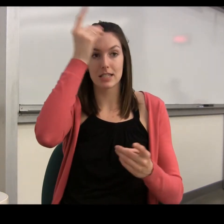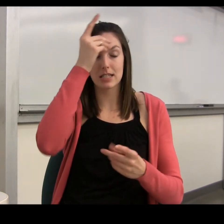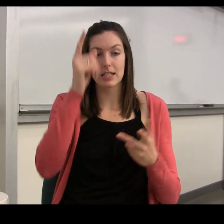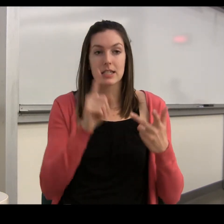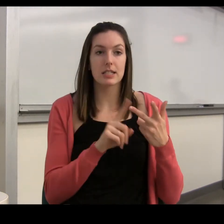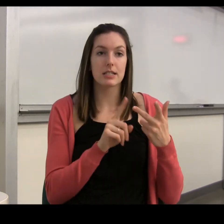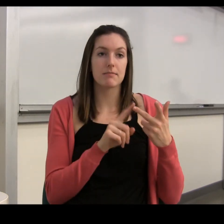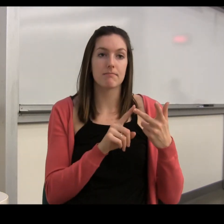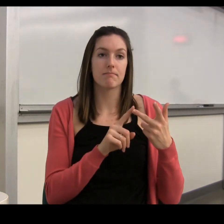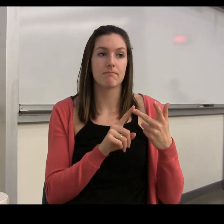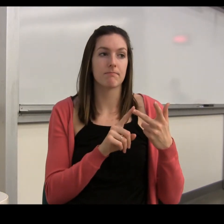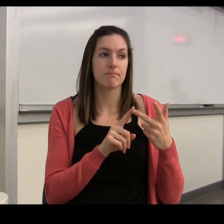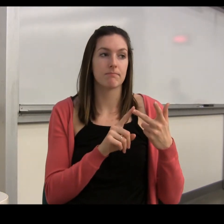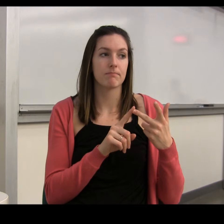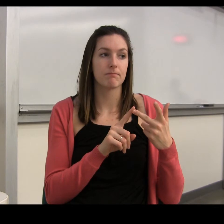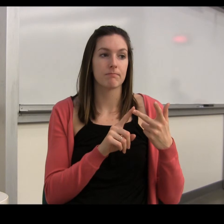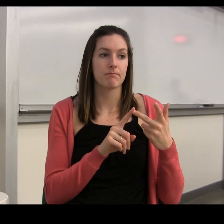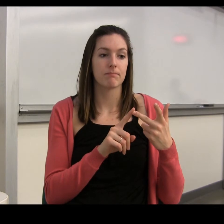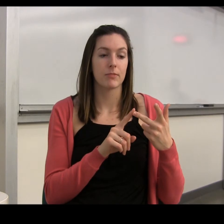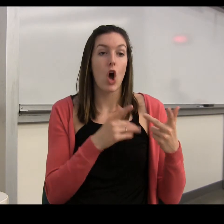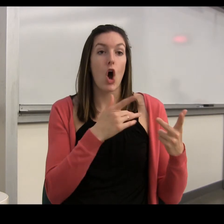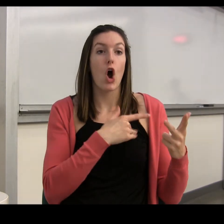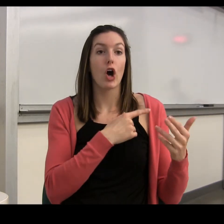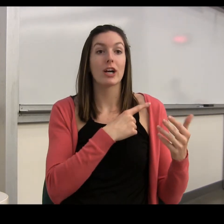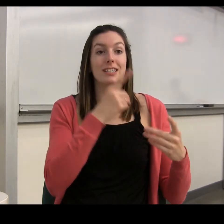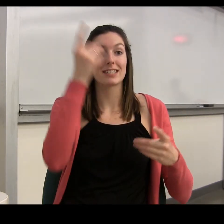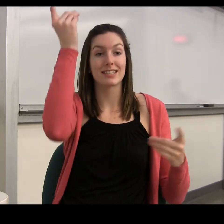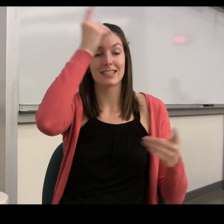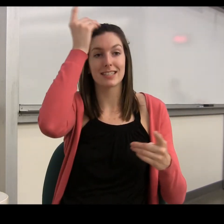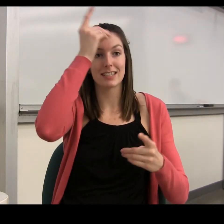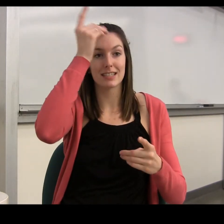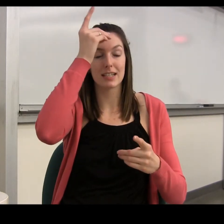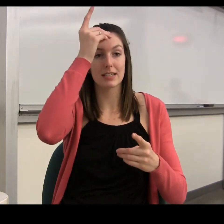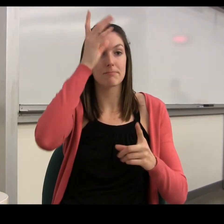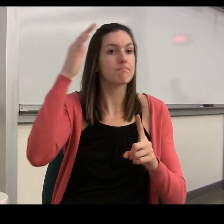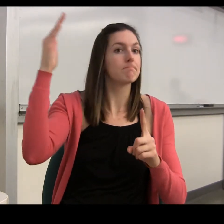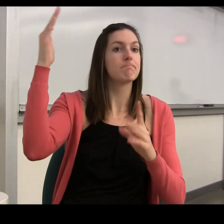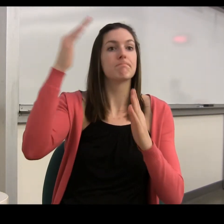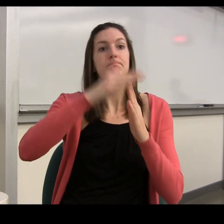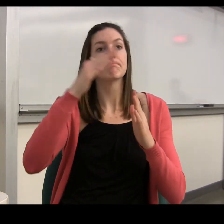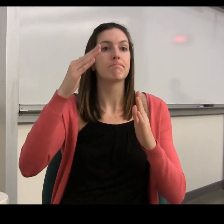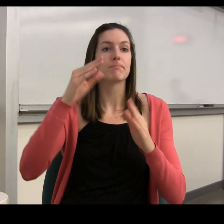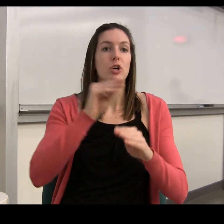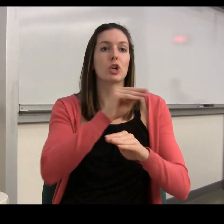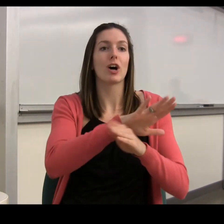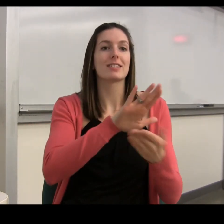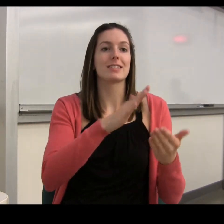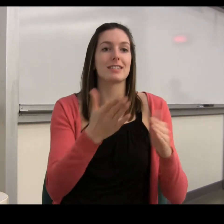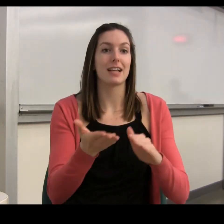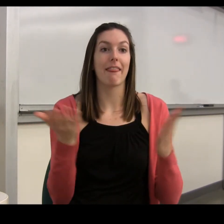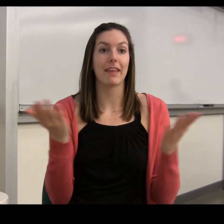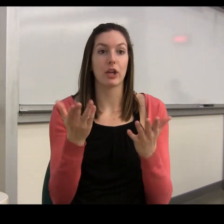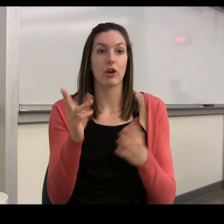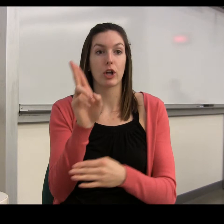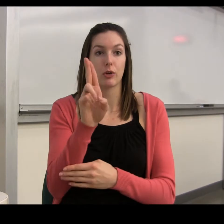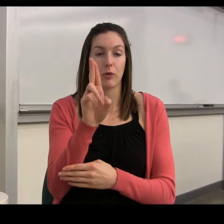It still is the leading cause of death in men and women. It's not breast cancer, some people think, for